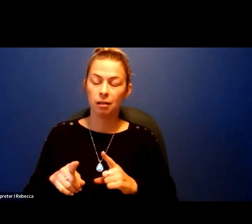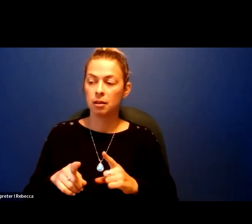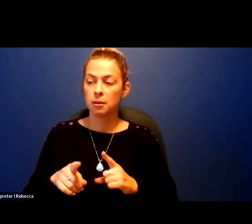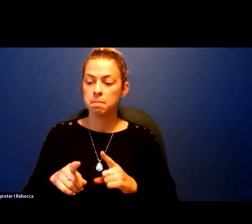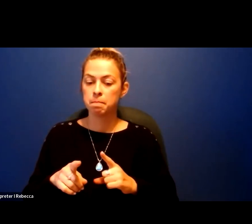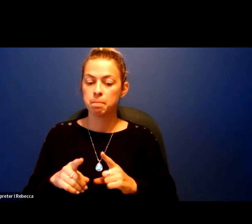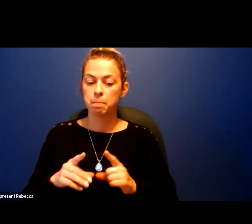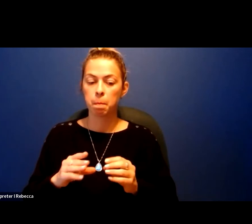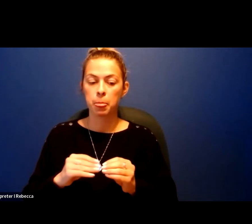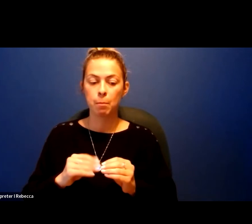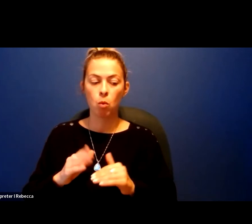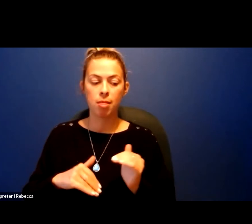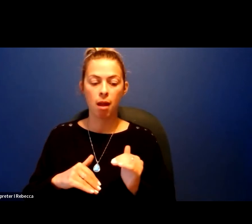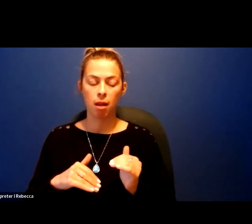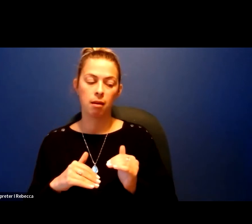just